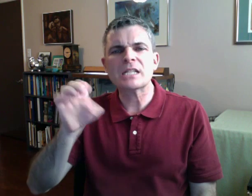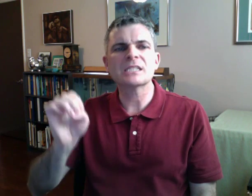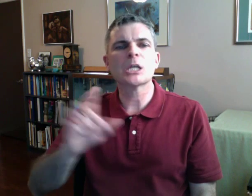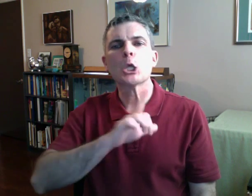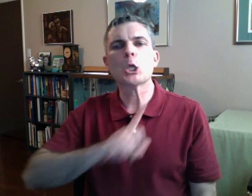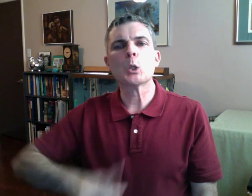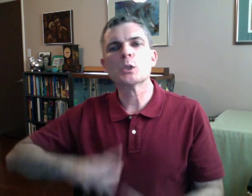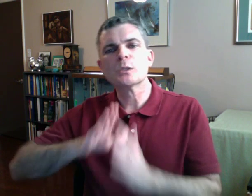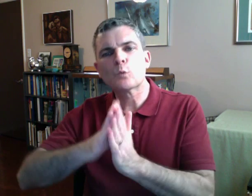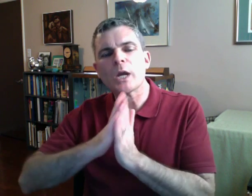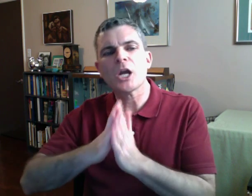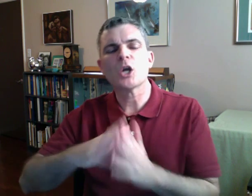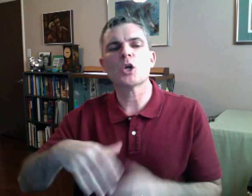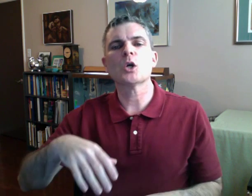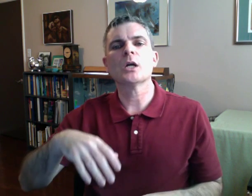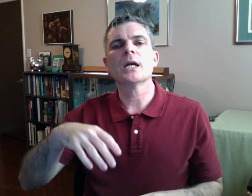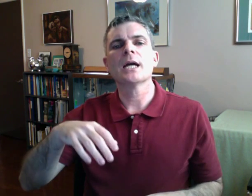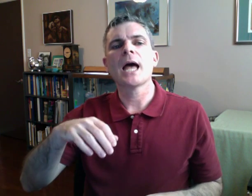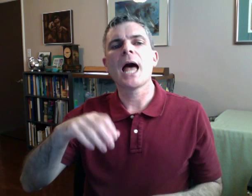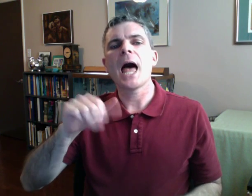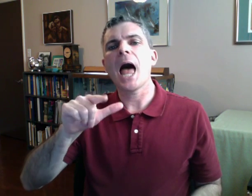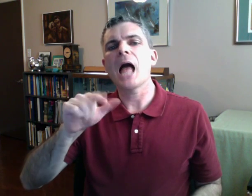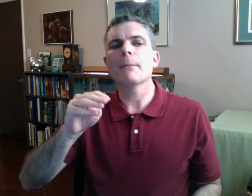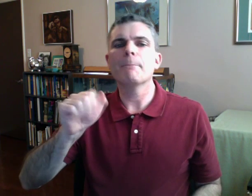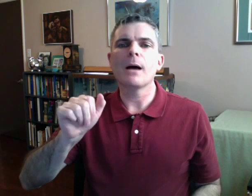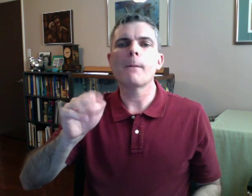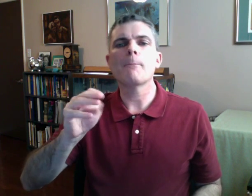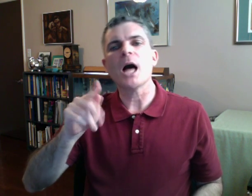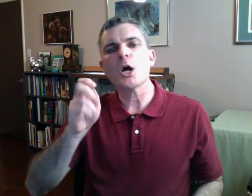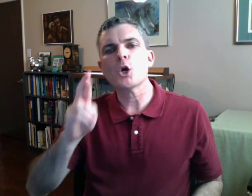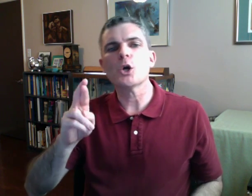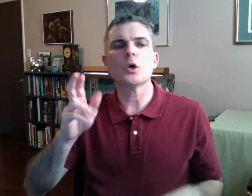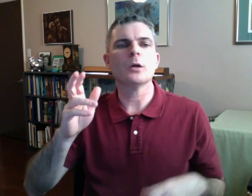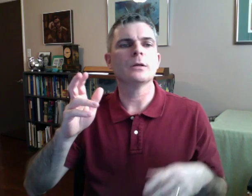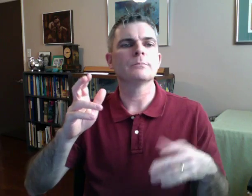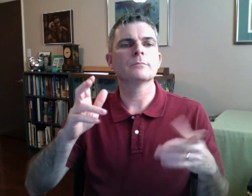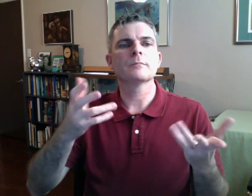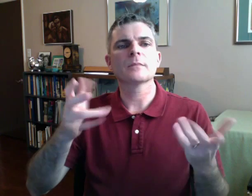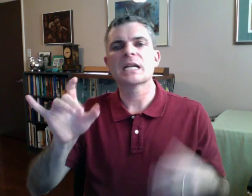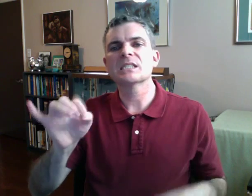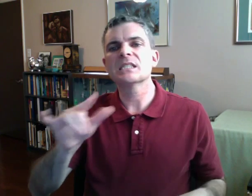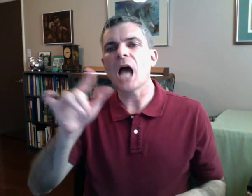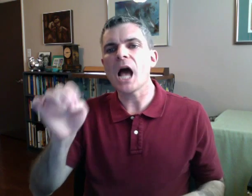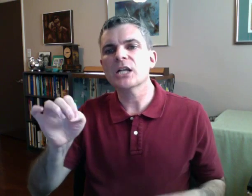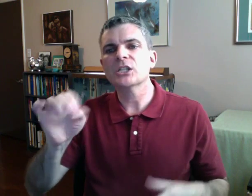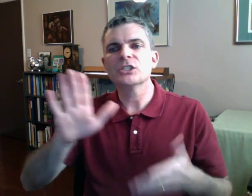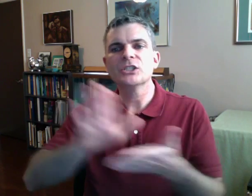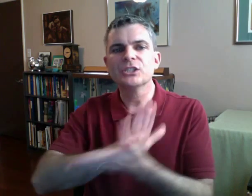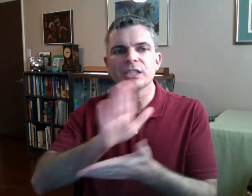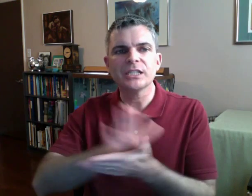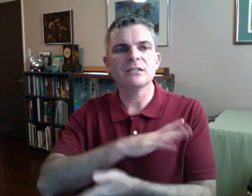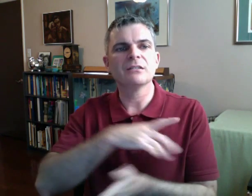of the School, the bibliographic format of the style sheet, laws, and